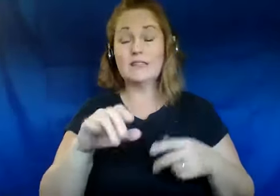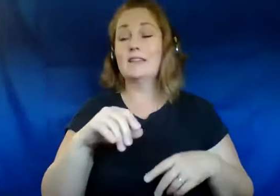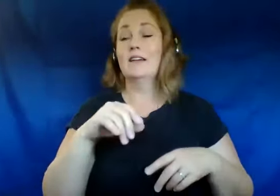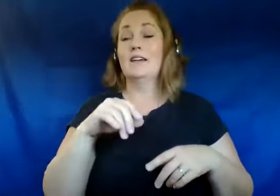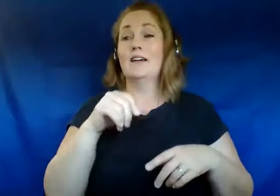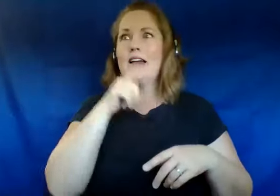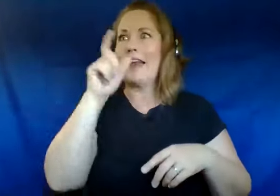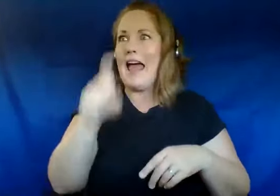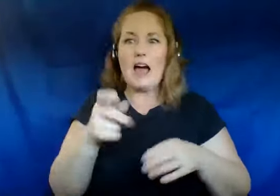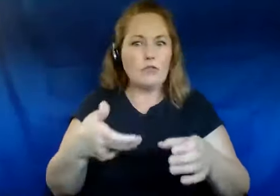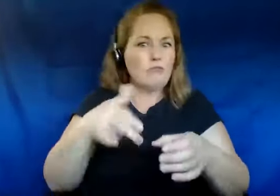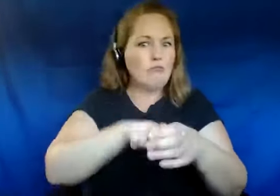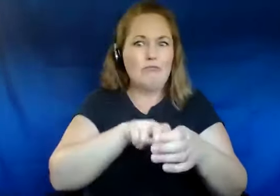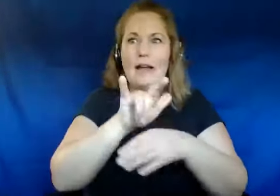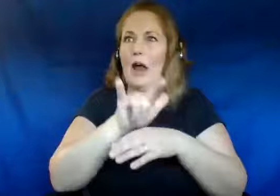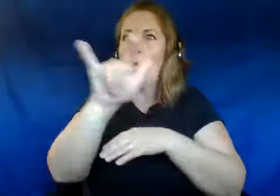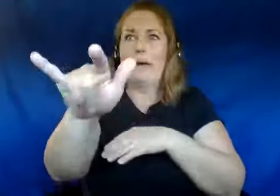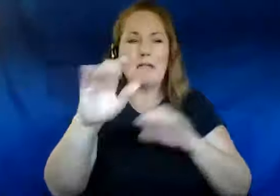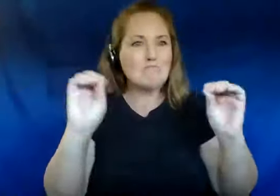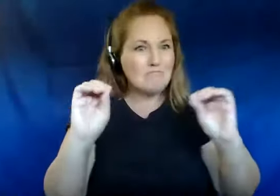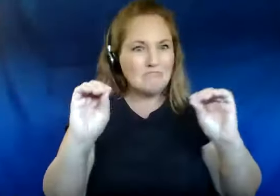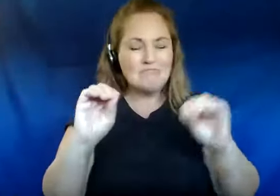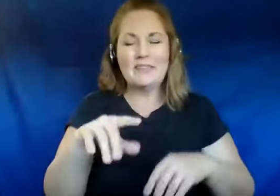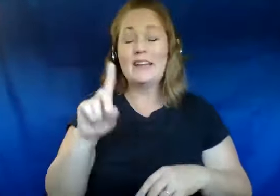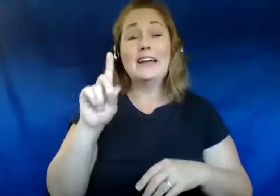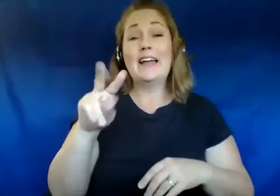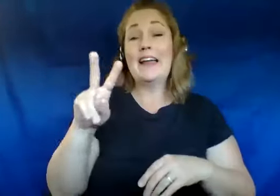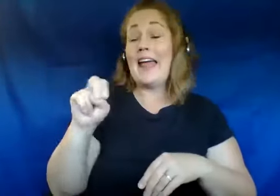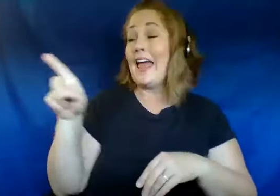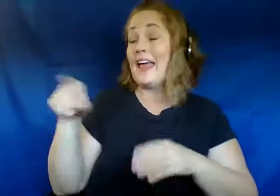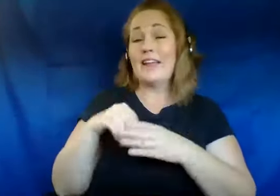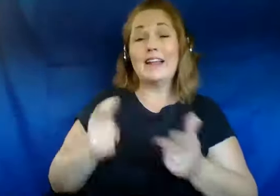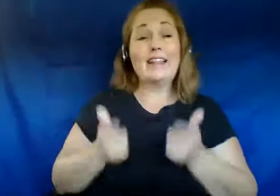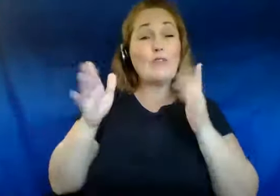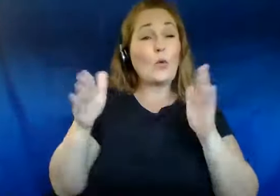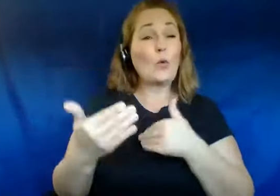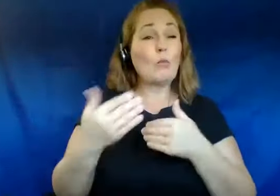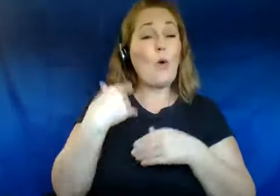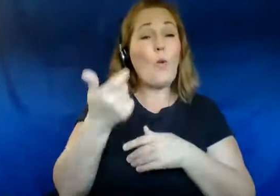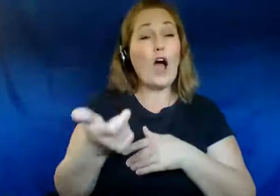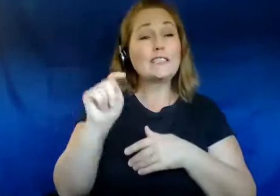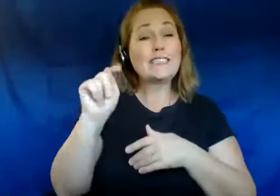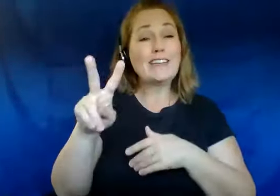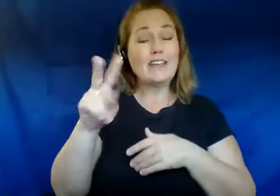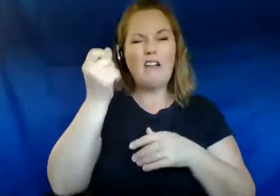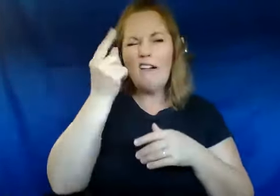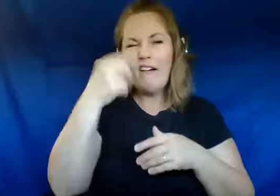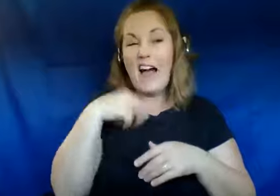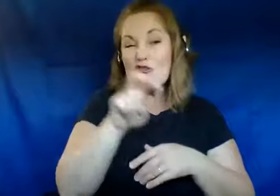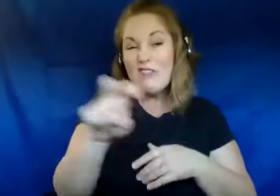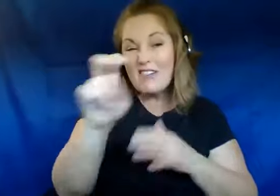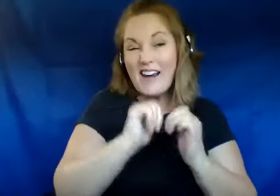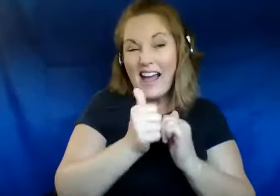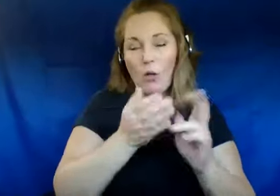have to get on an airplane. And Dave is in the living room watching television. So it is an amazing gift